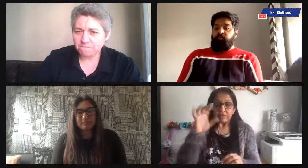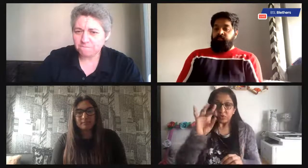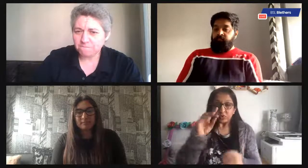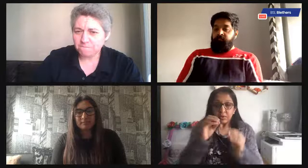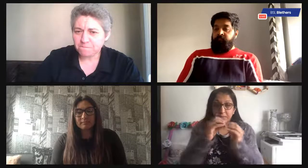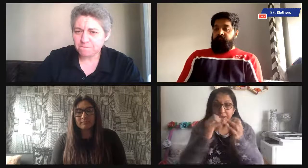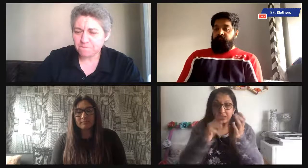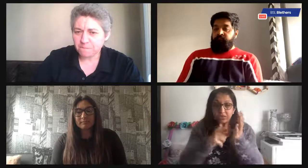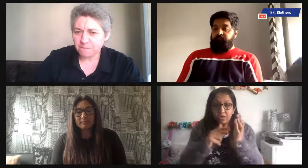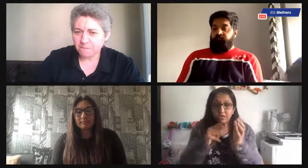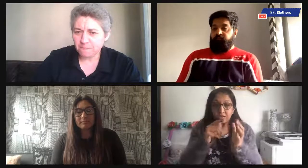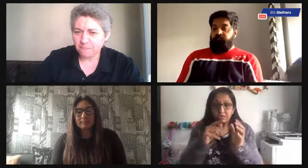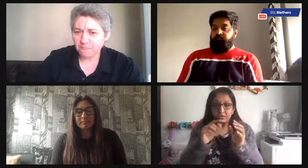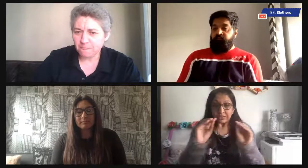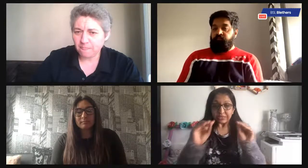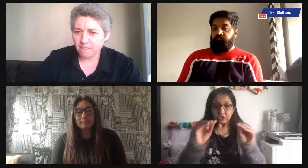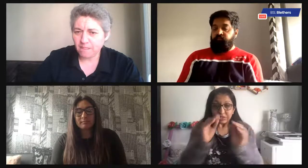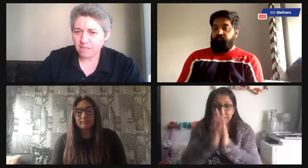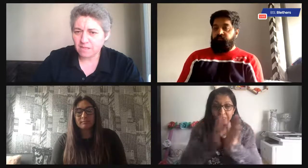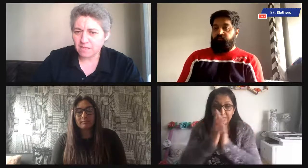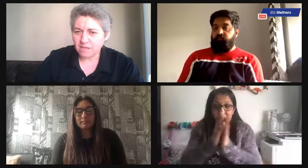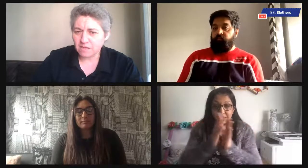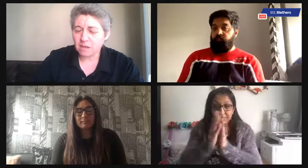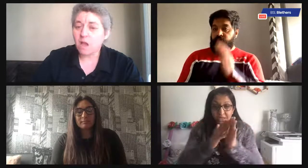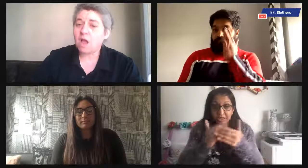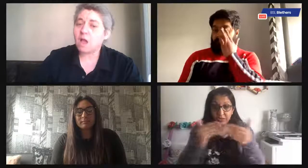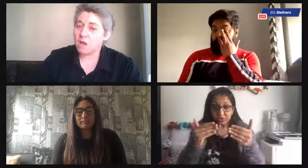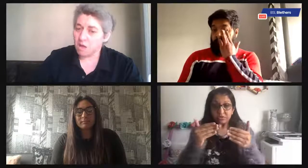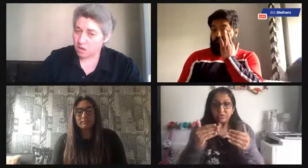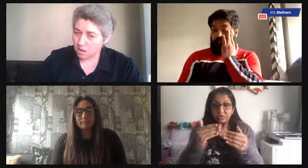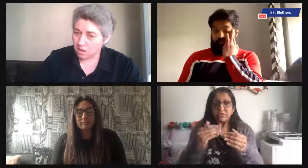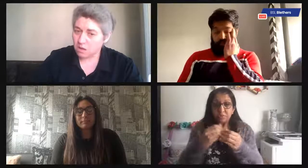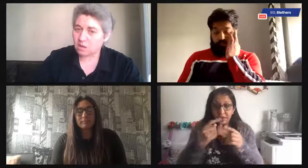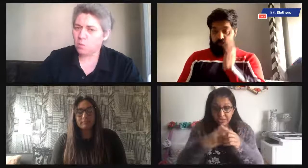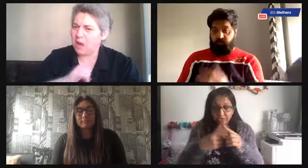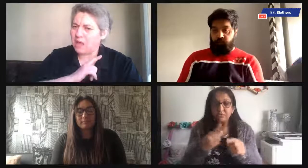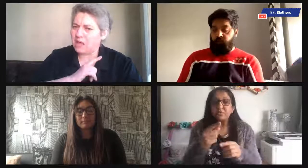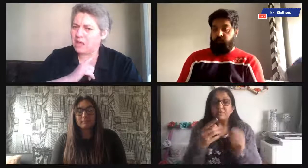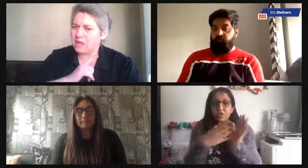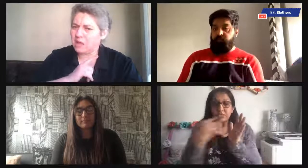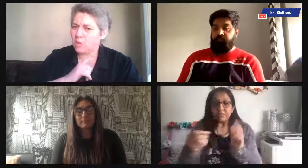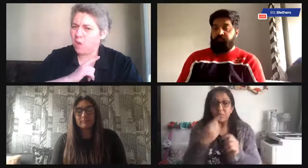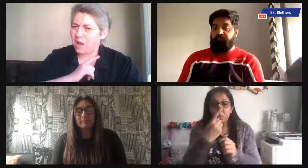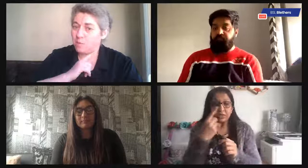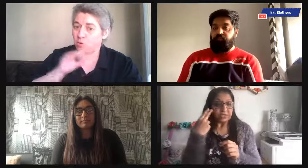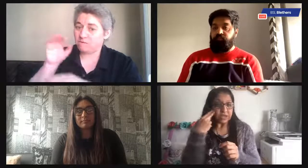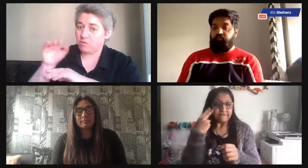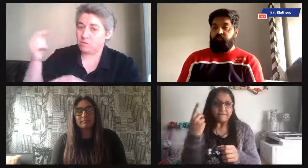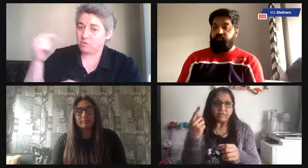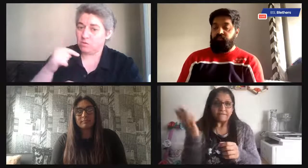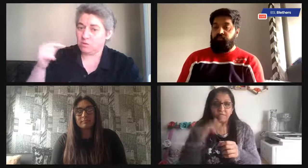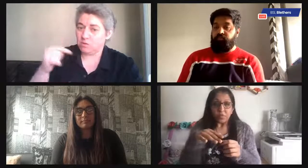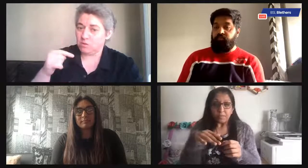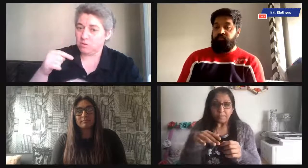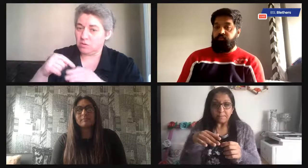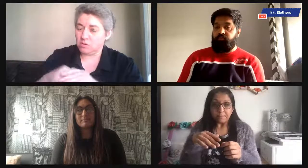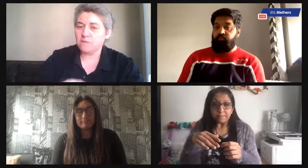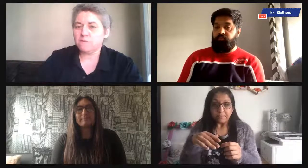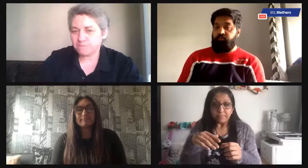Yeah, I do. Every Tuesday we have a BSL sign language and